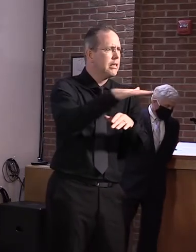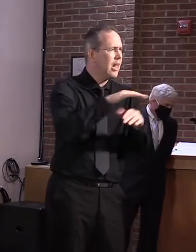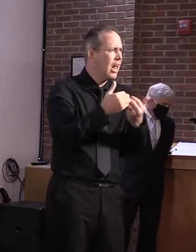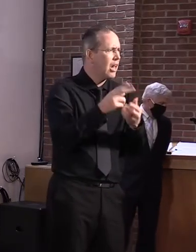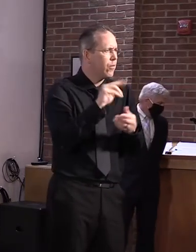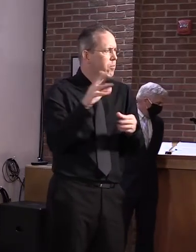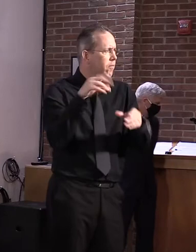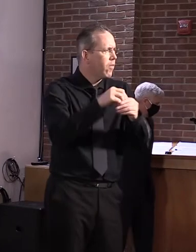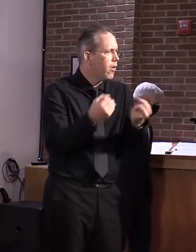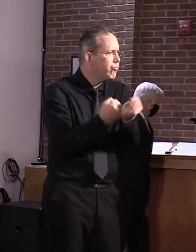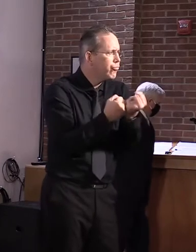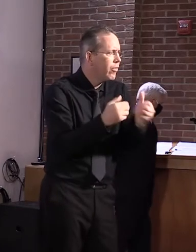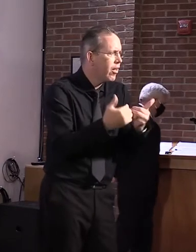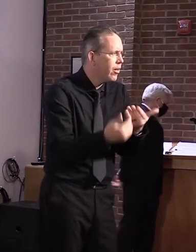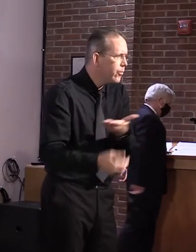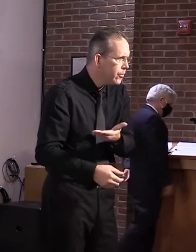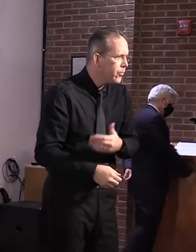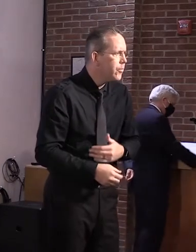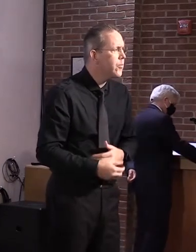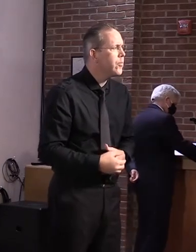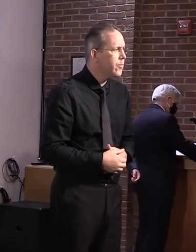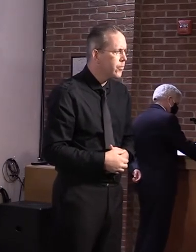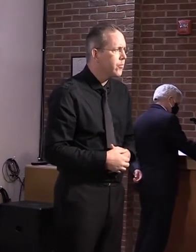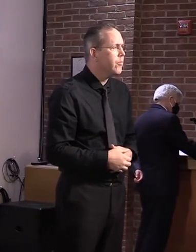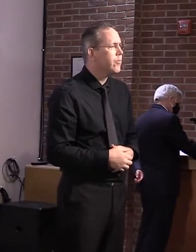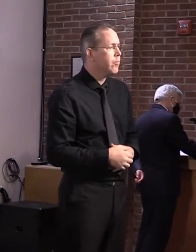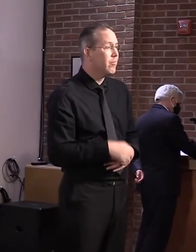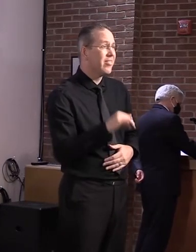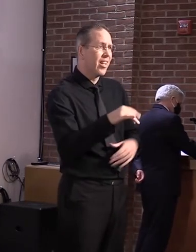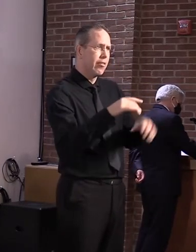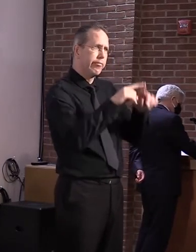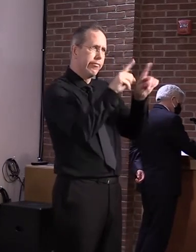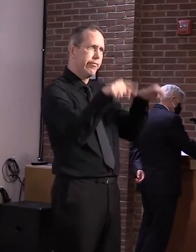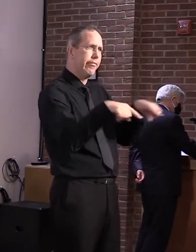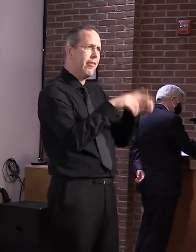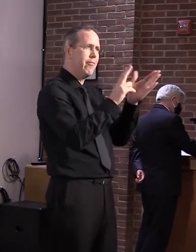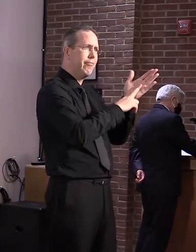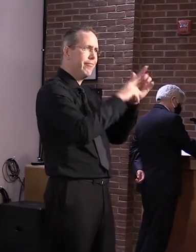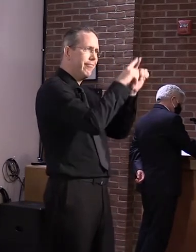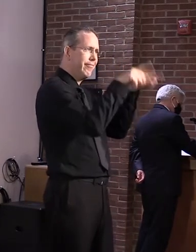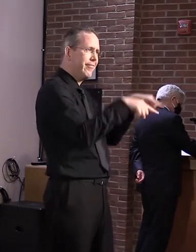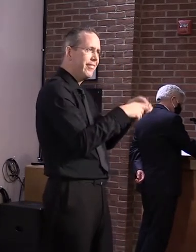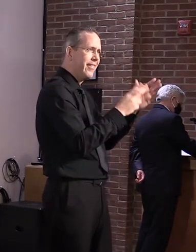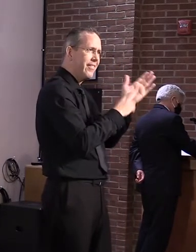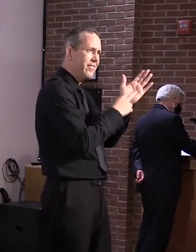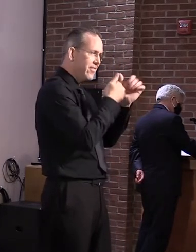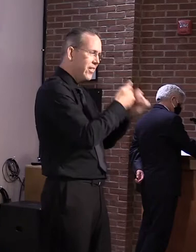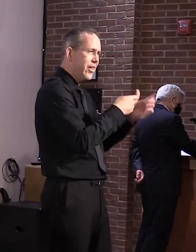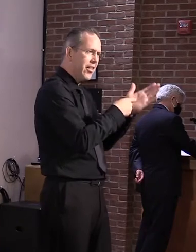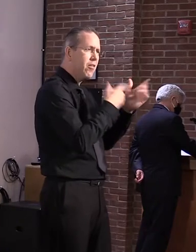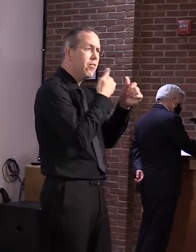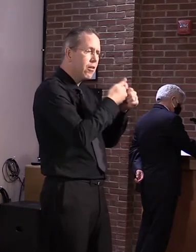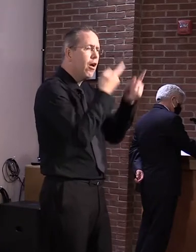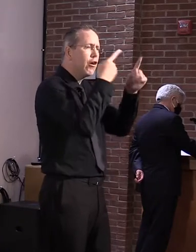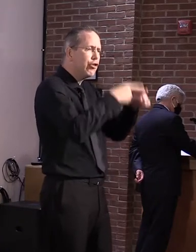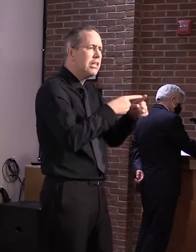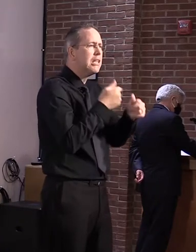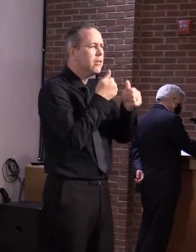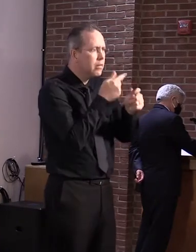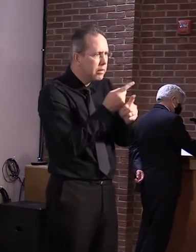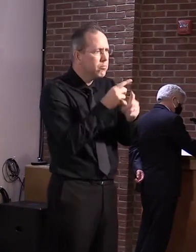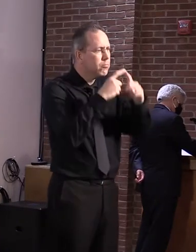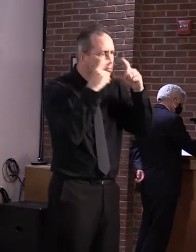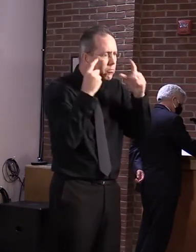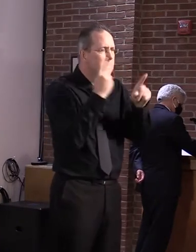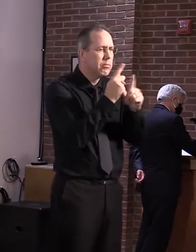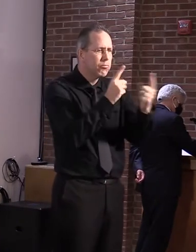it is. So that just went out today, and I anticipate it has its effect. We have, in parallel, last Friday,